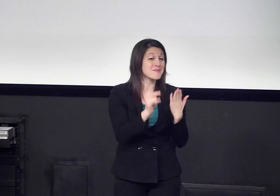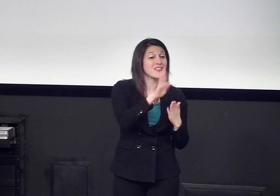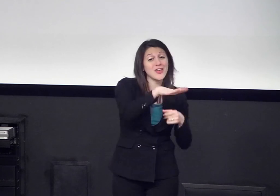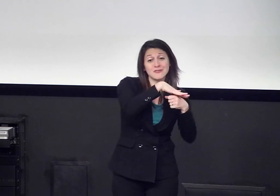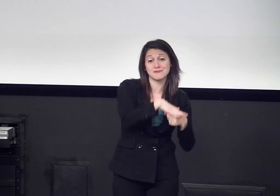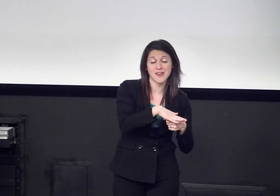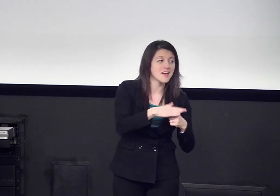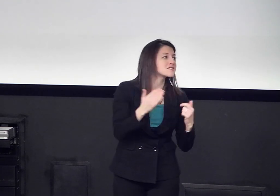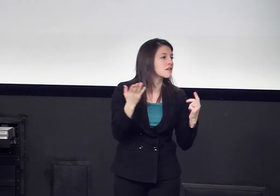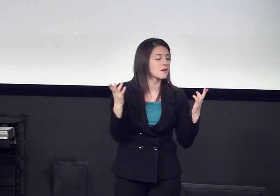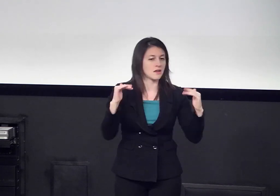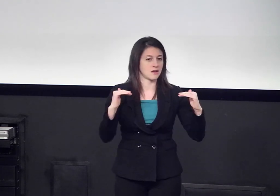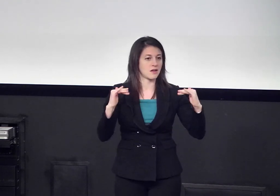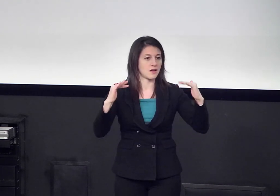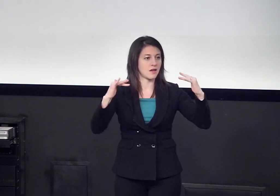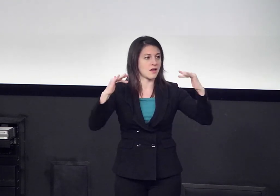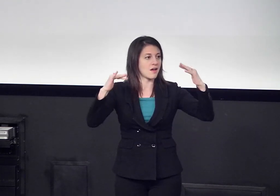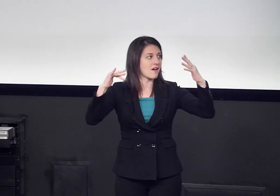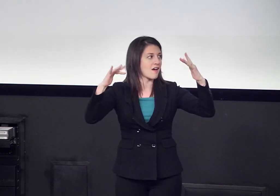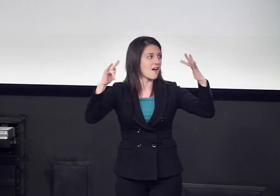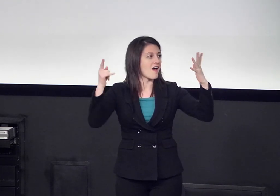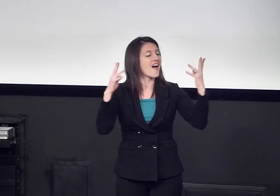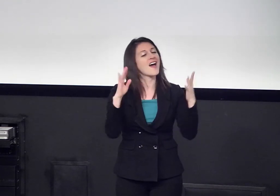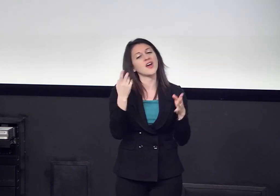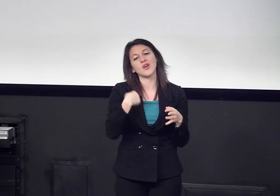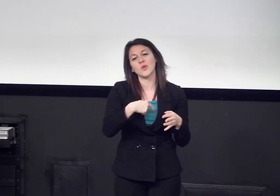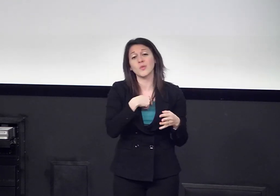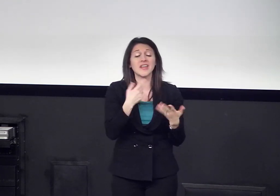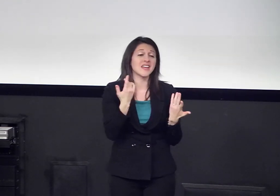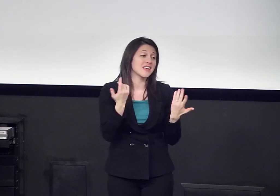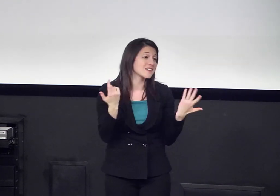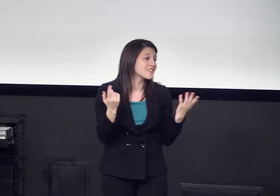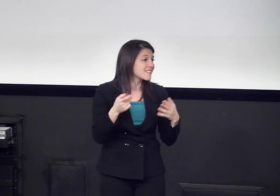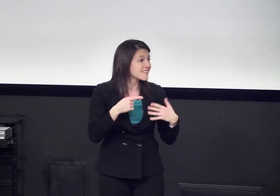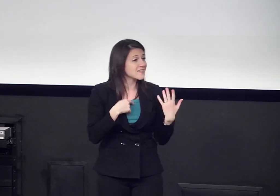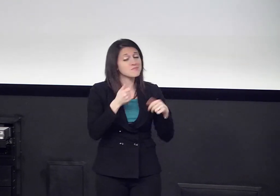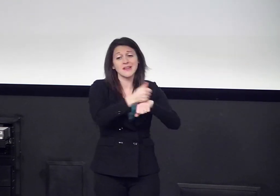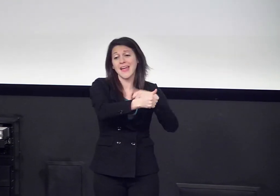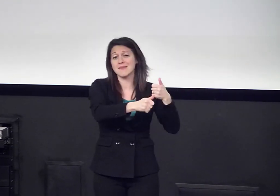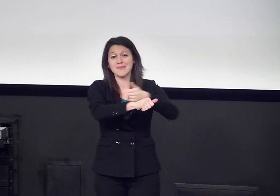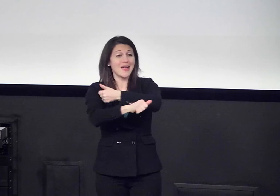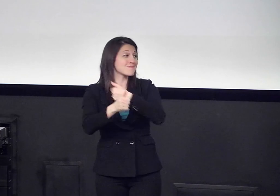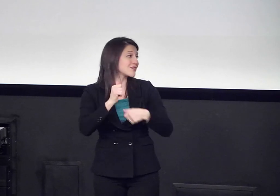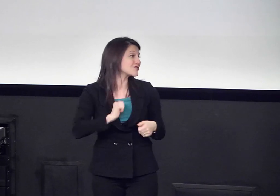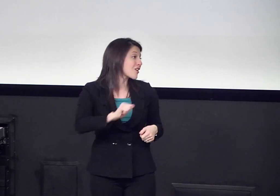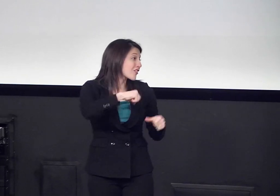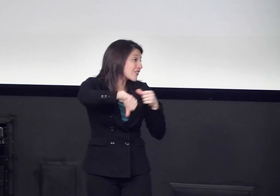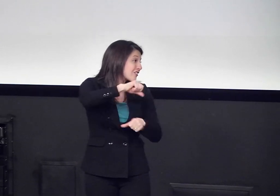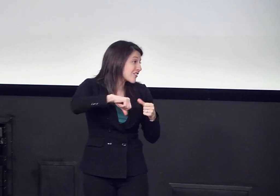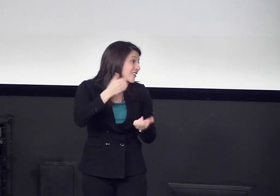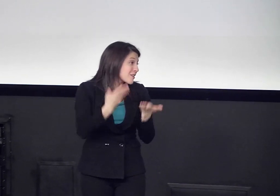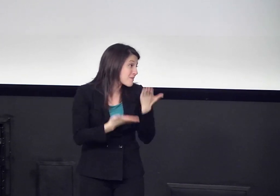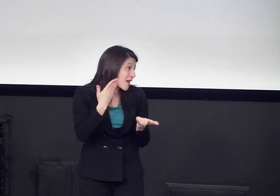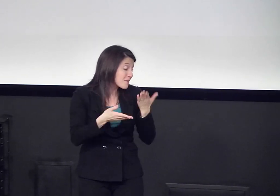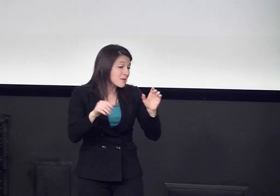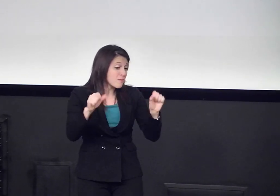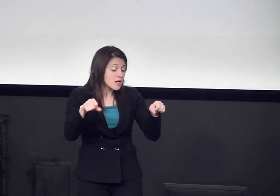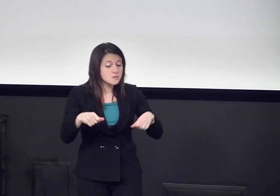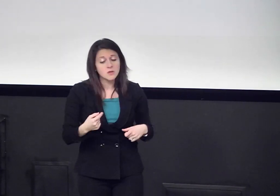and time again, and their level of frustration is heightened because of the fact that they've had to repeatedly call. And then how that has an influence on the interaction. Then maybe we're